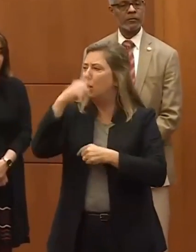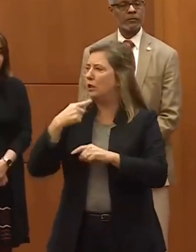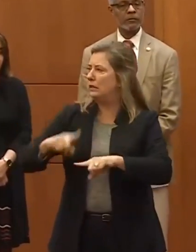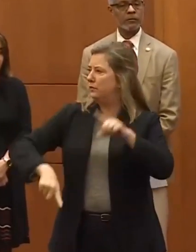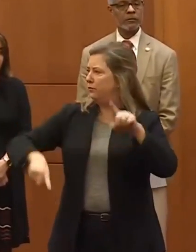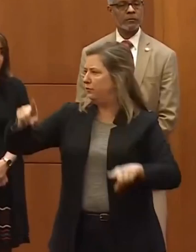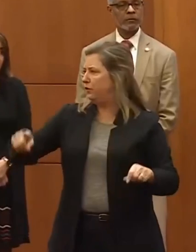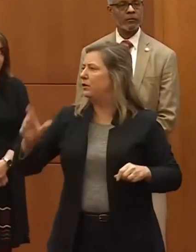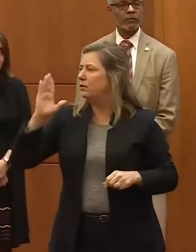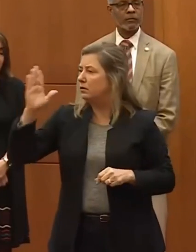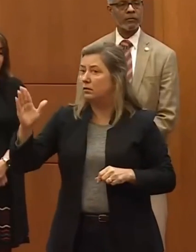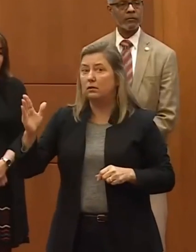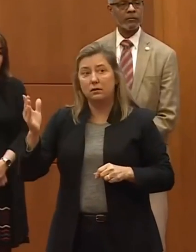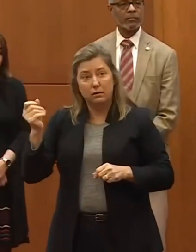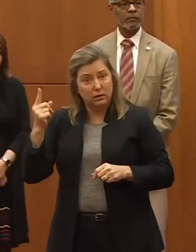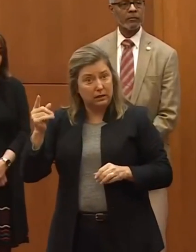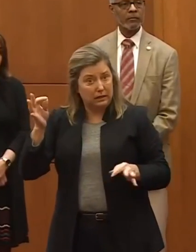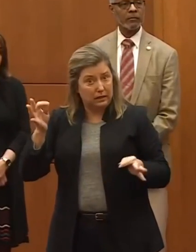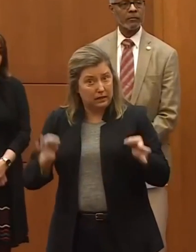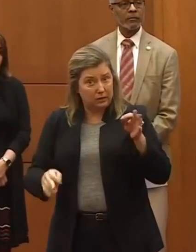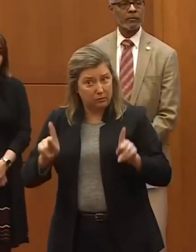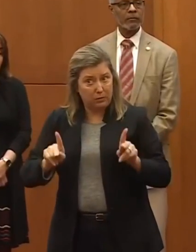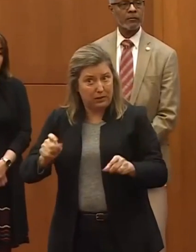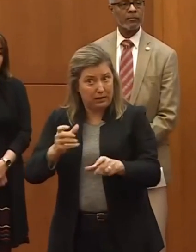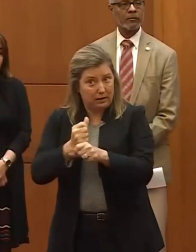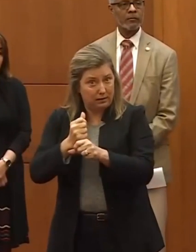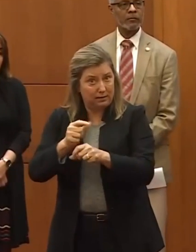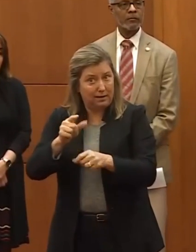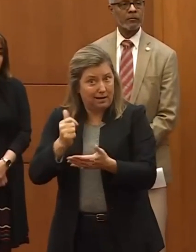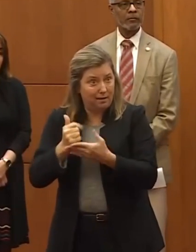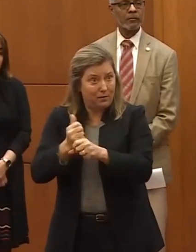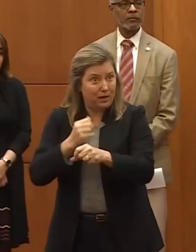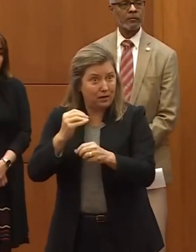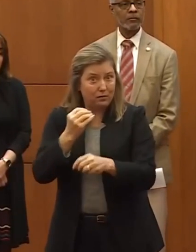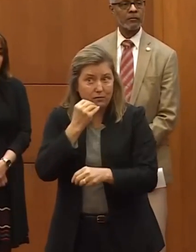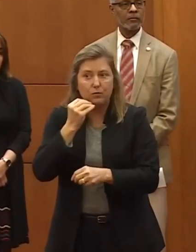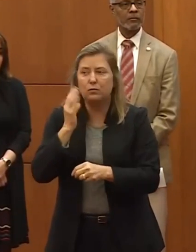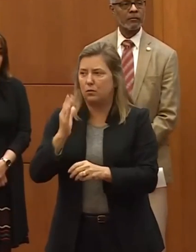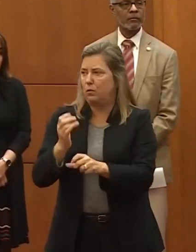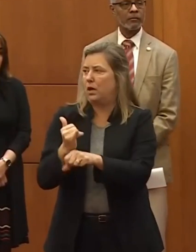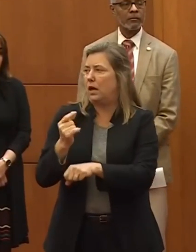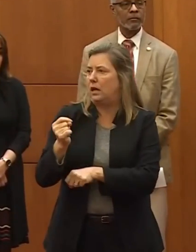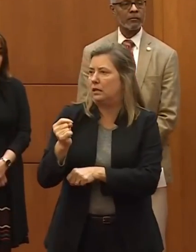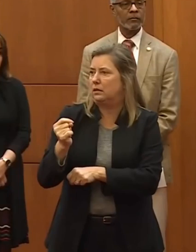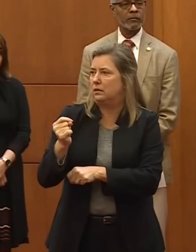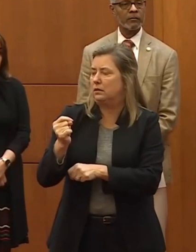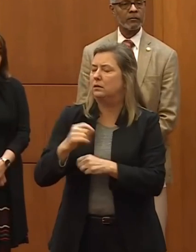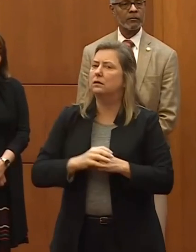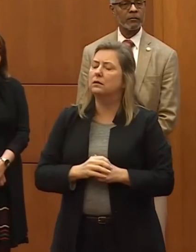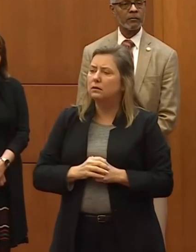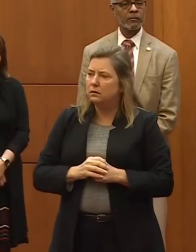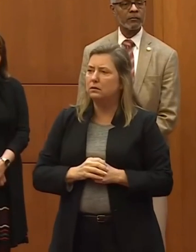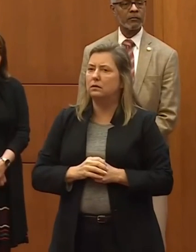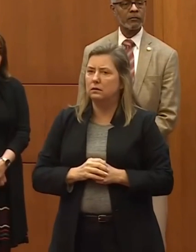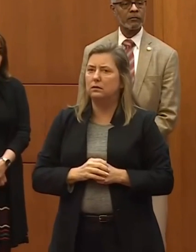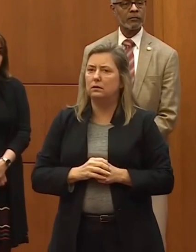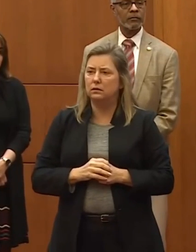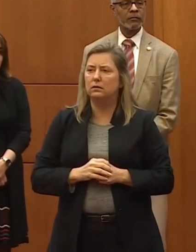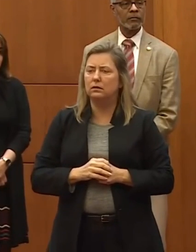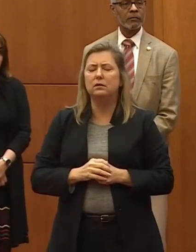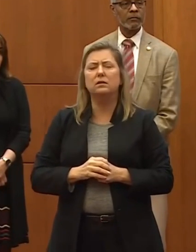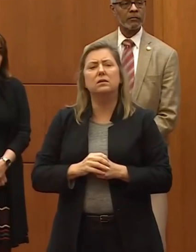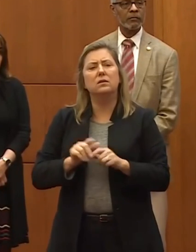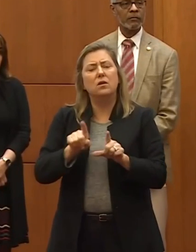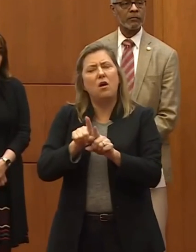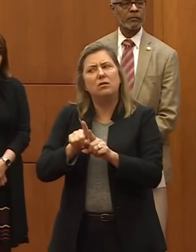everyone who needs food assistance will be able to get it. I also urge everyone to make sure you check on that